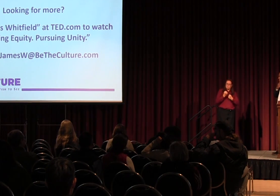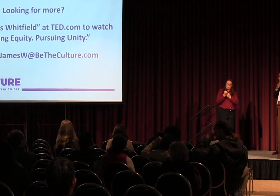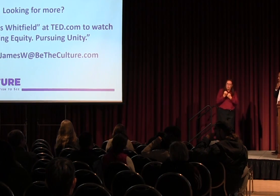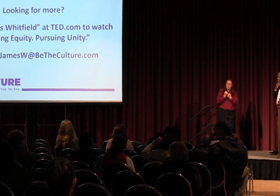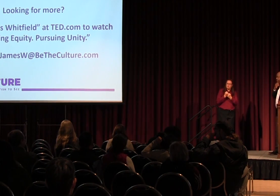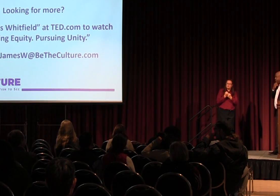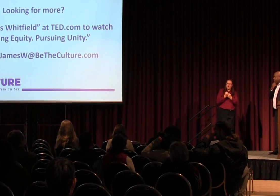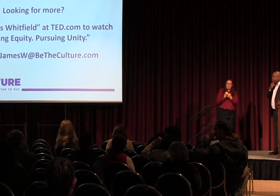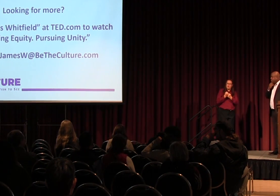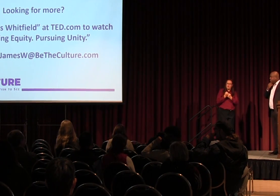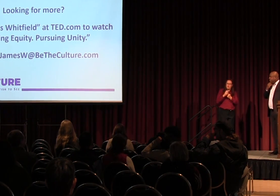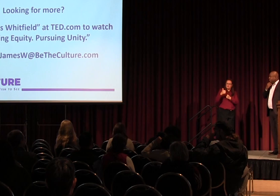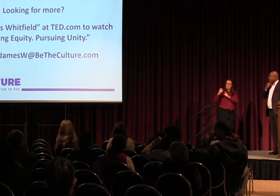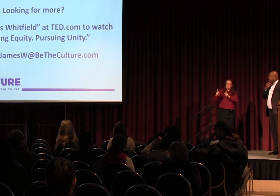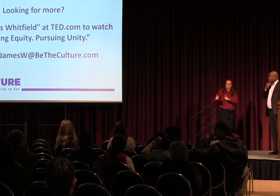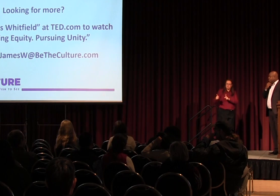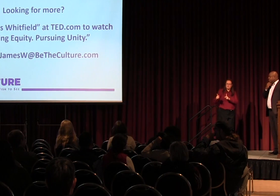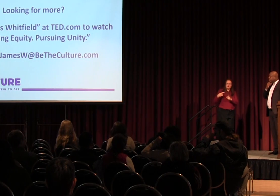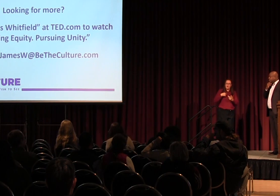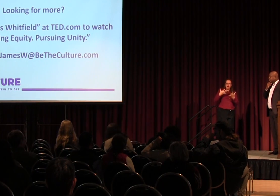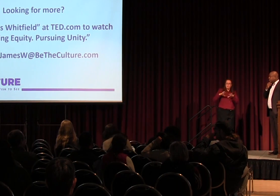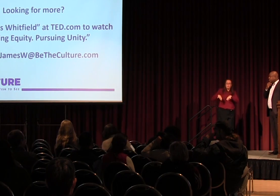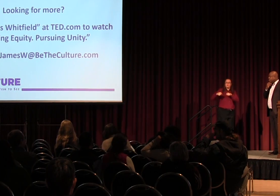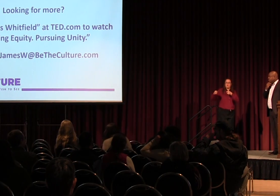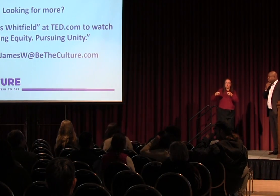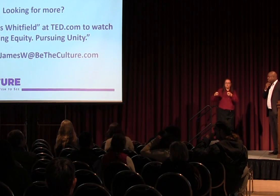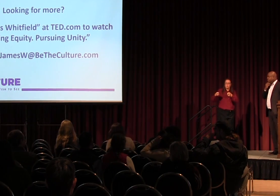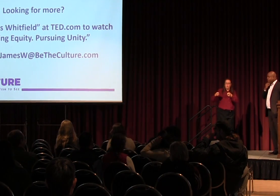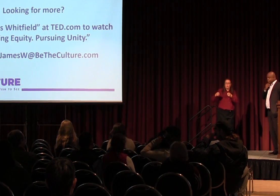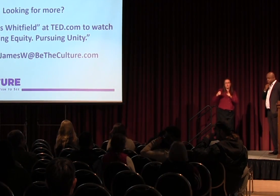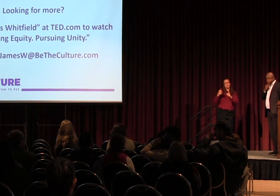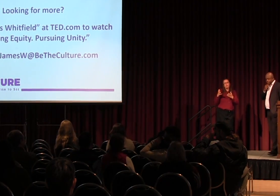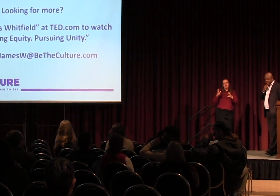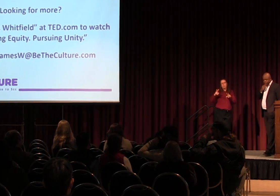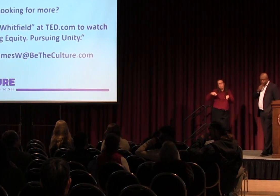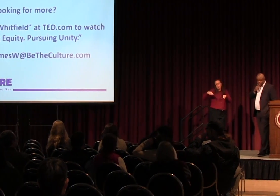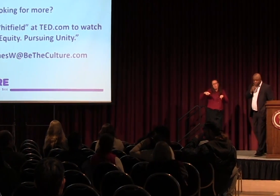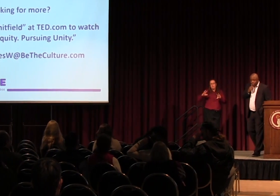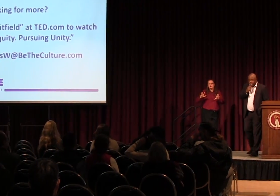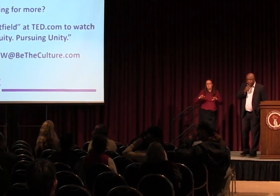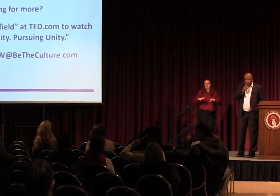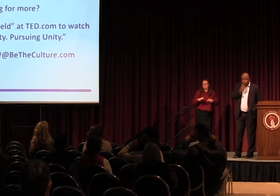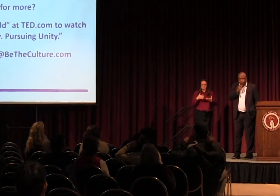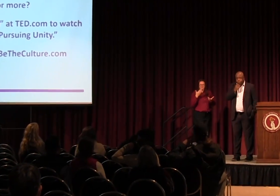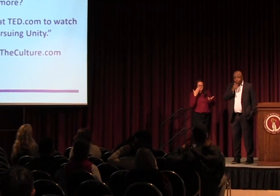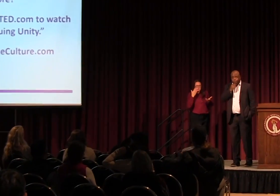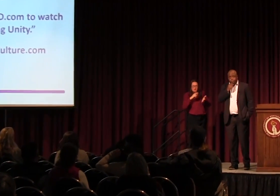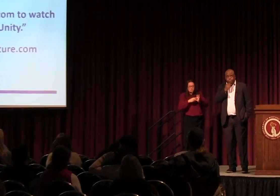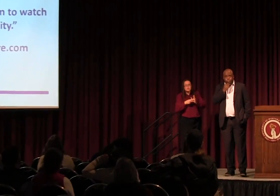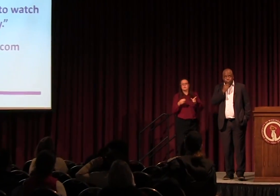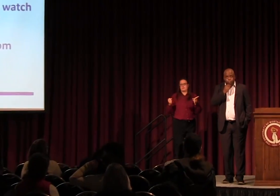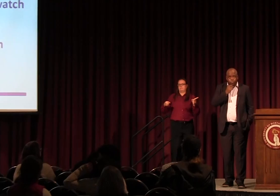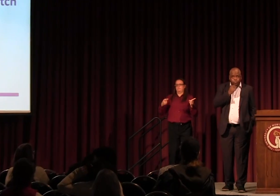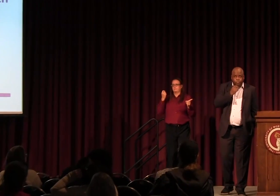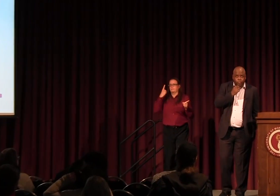circle without being patronizing? You know what I mean? Yep, I do. Okay. So